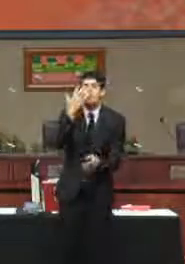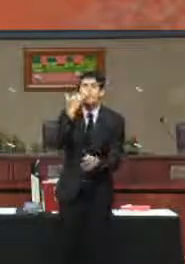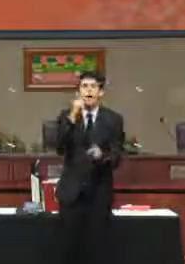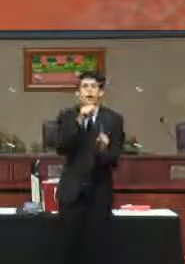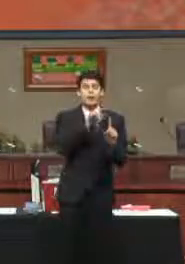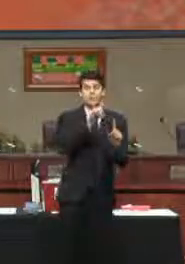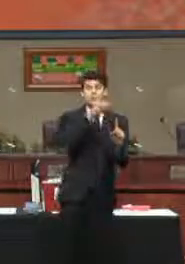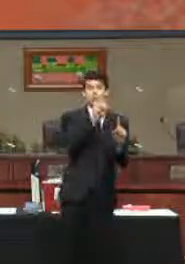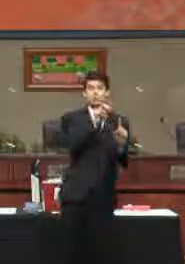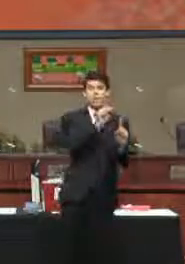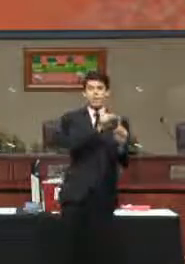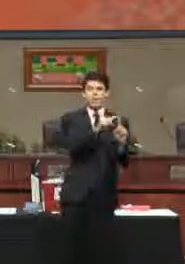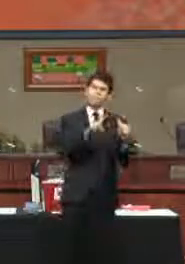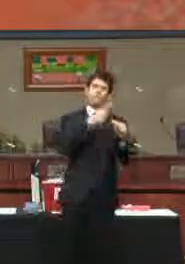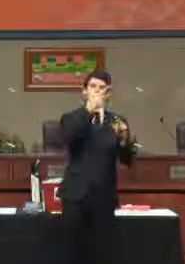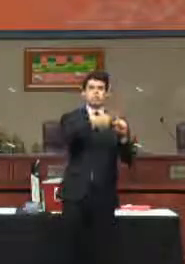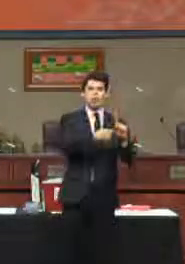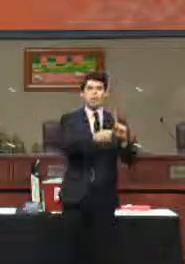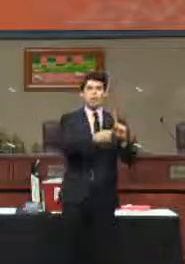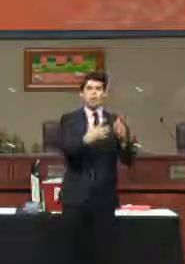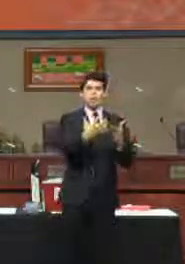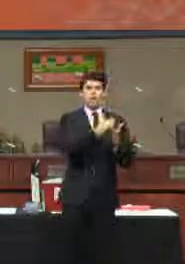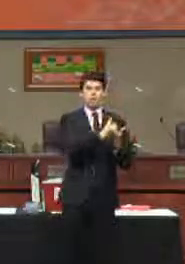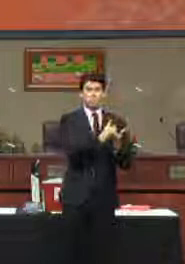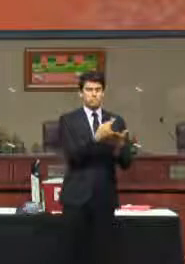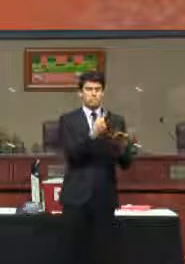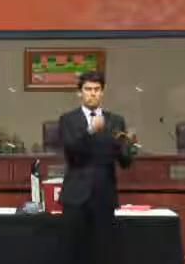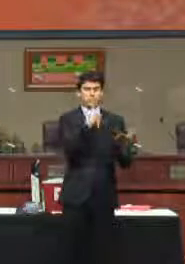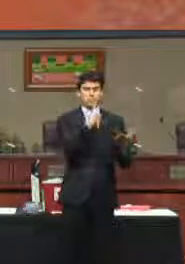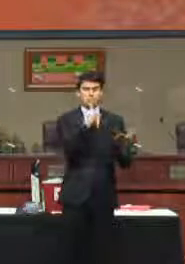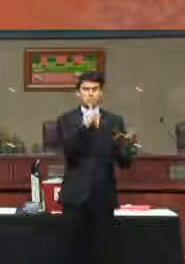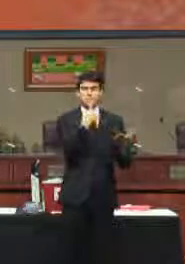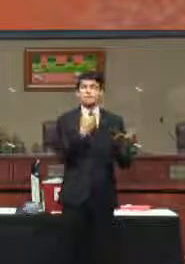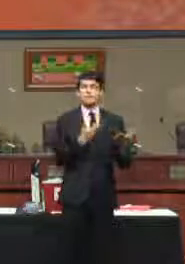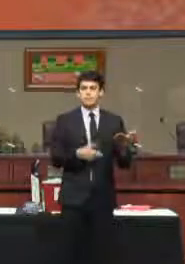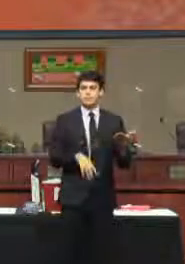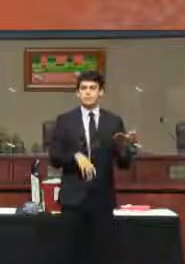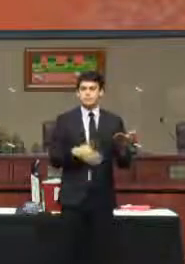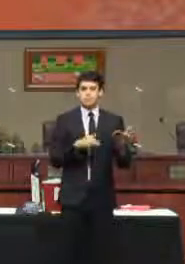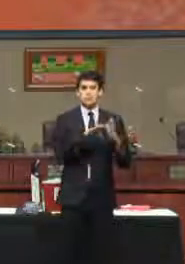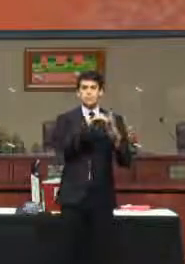were the first month-over-month decline that we had since the pandemic started.